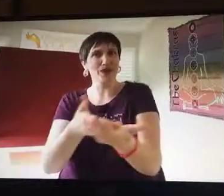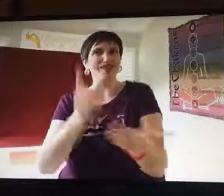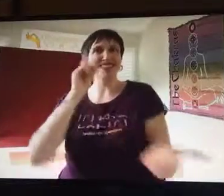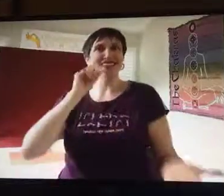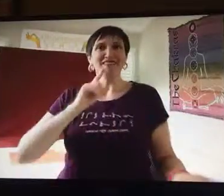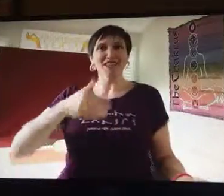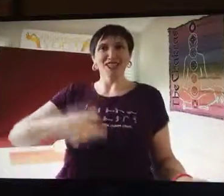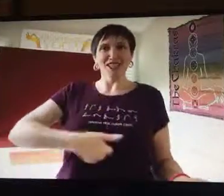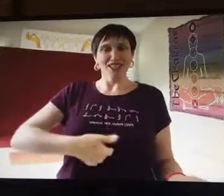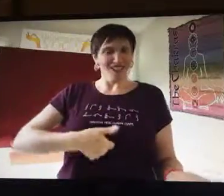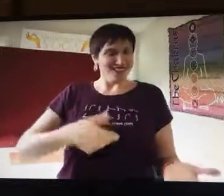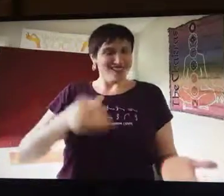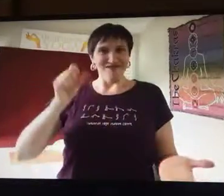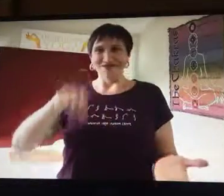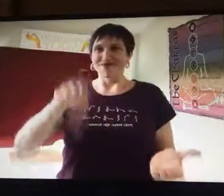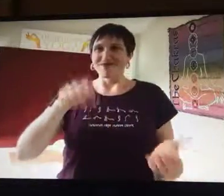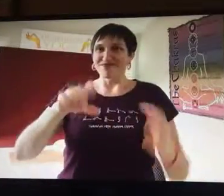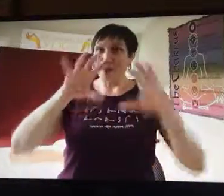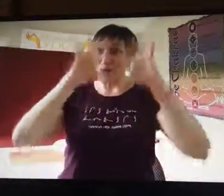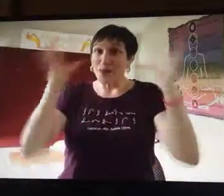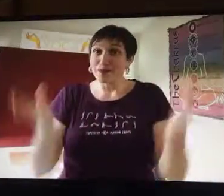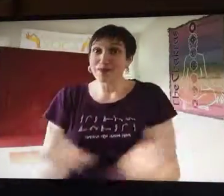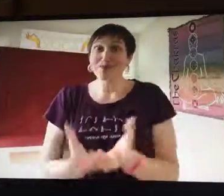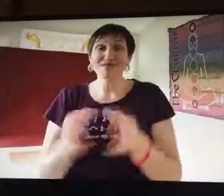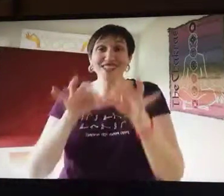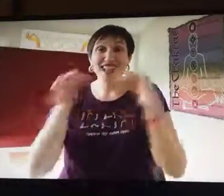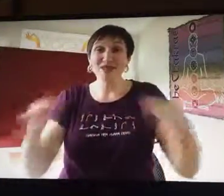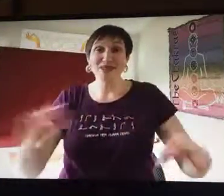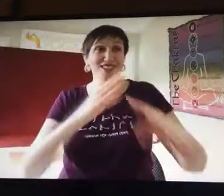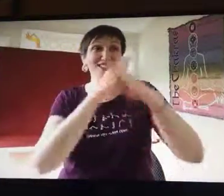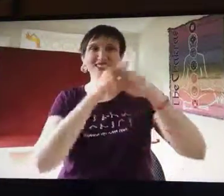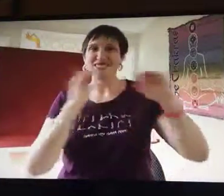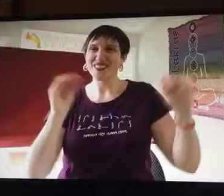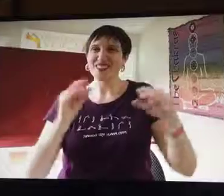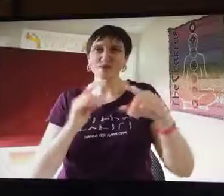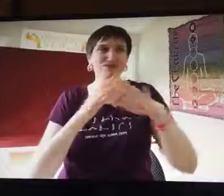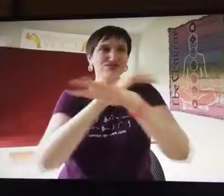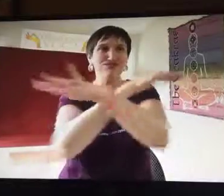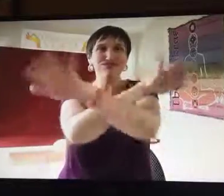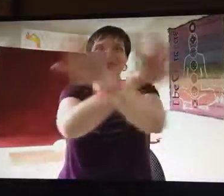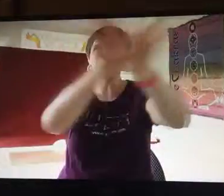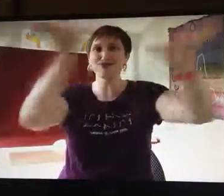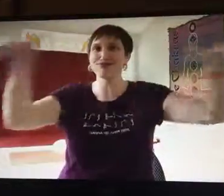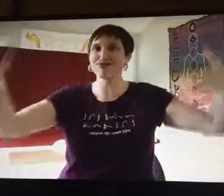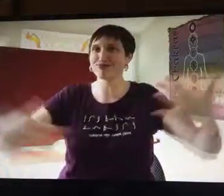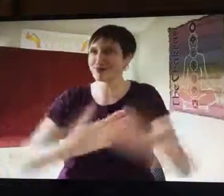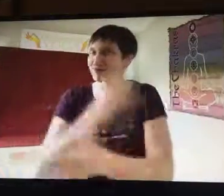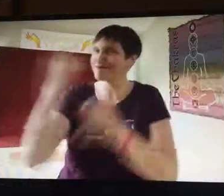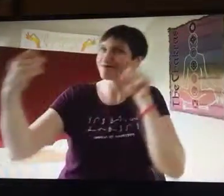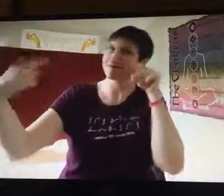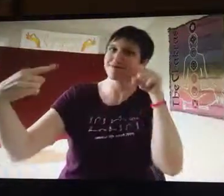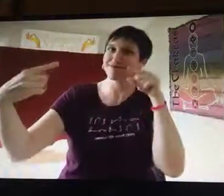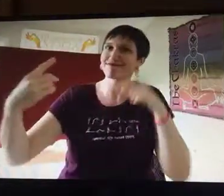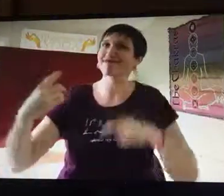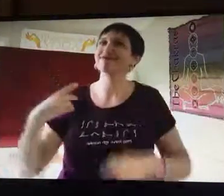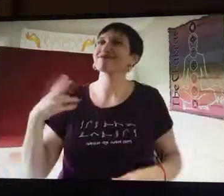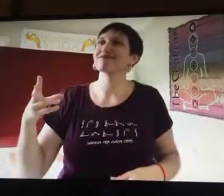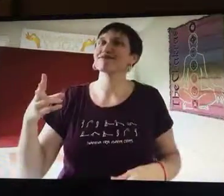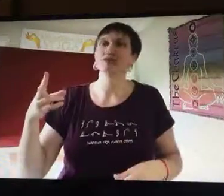That is proof that the deaf world and language, there's no barriers and all of exchanging and understanding